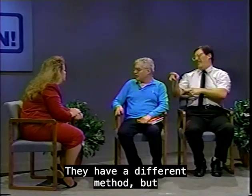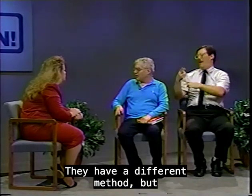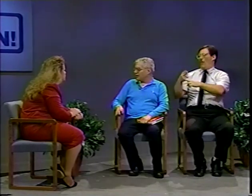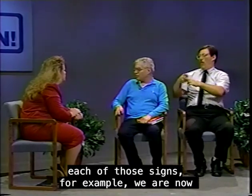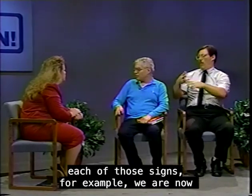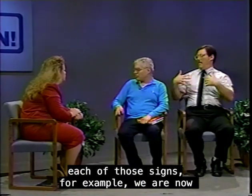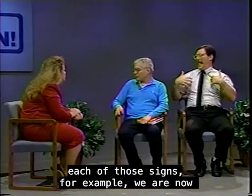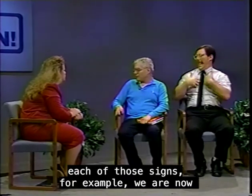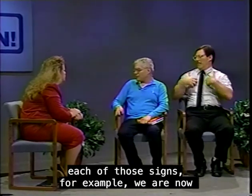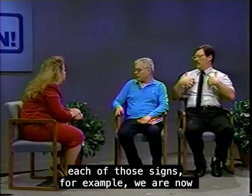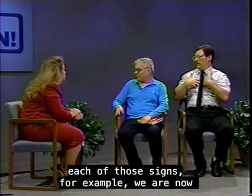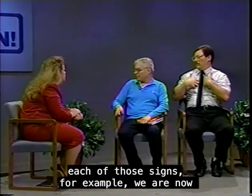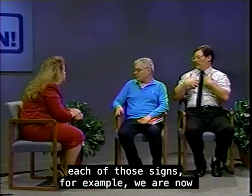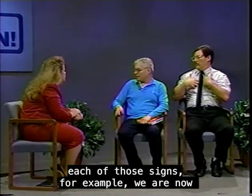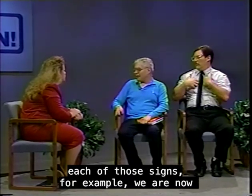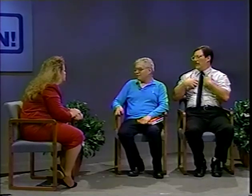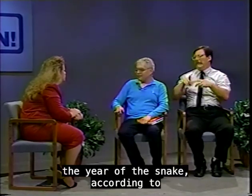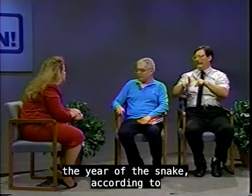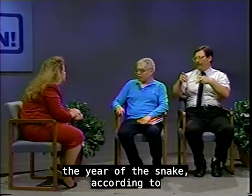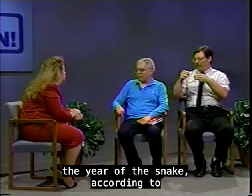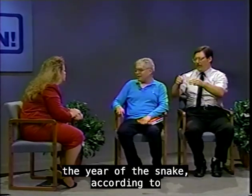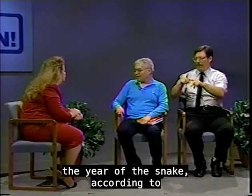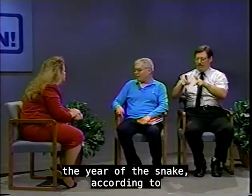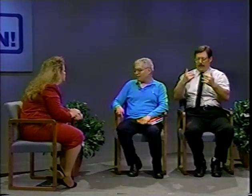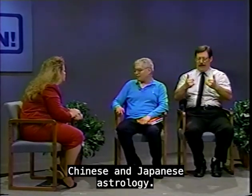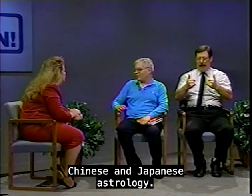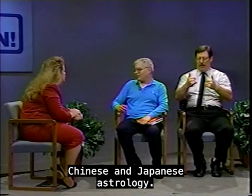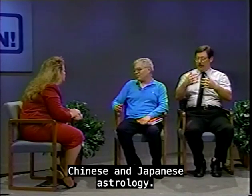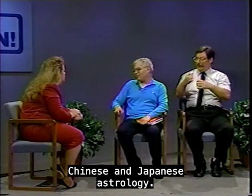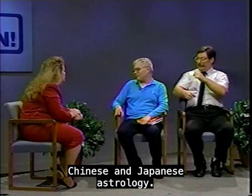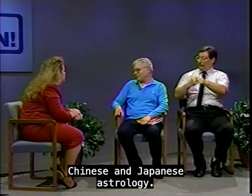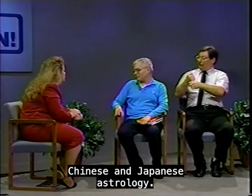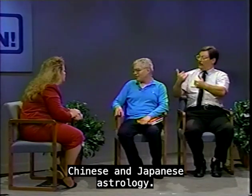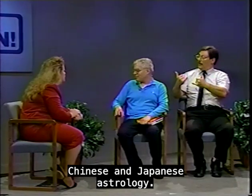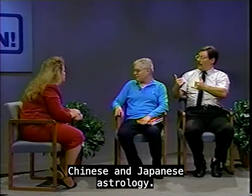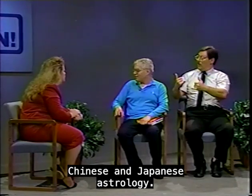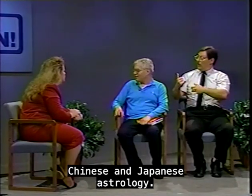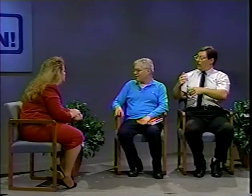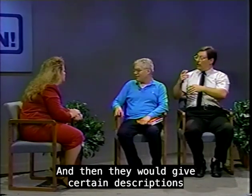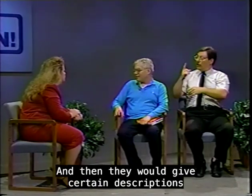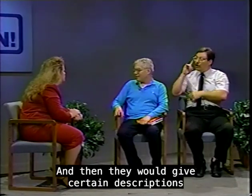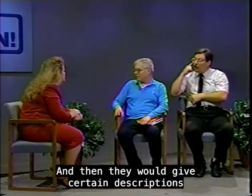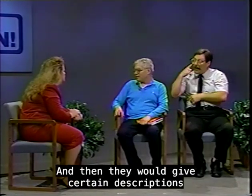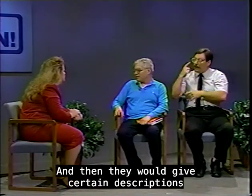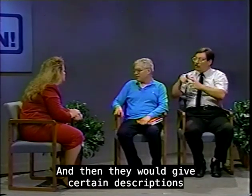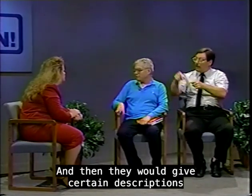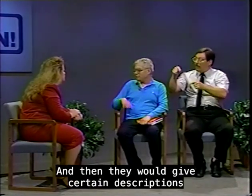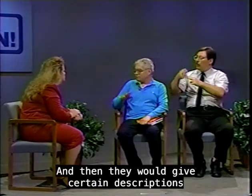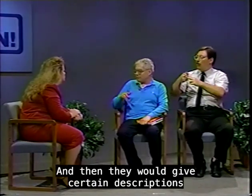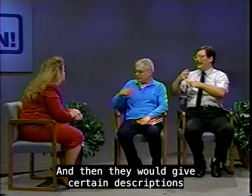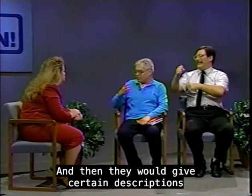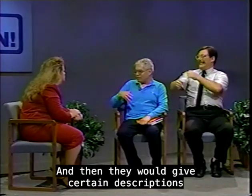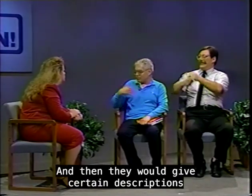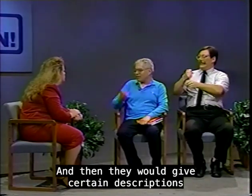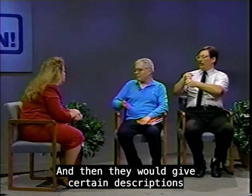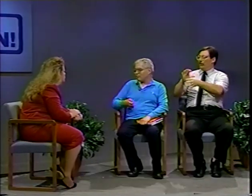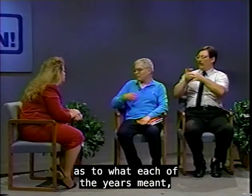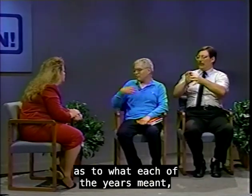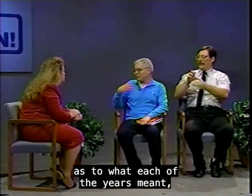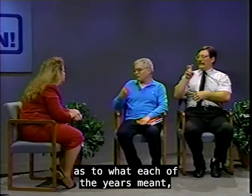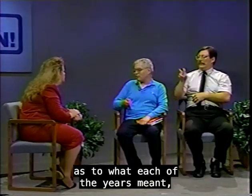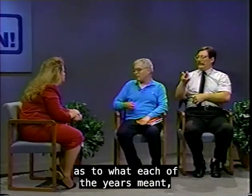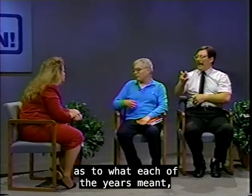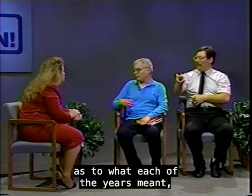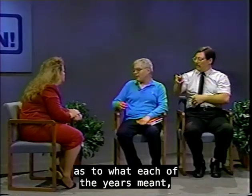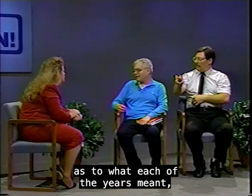but each of those signs, for example, we are now in the year of the snake, according to Chinese and Japanese astrology. And then they would give certain descriptions